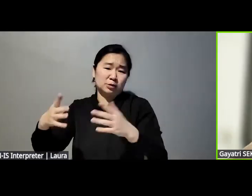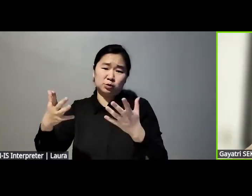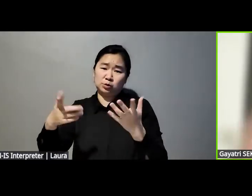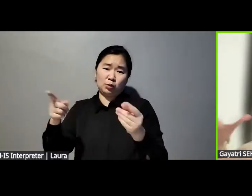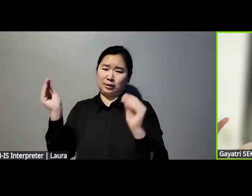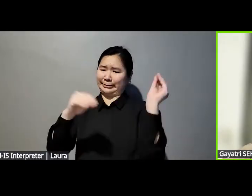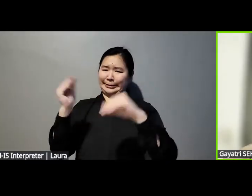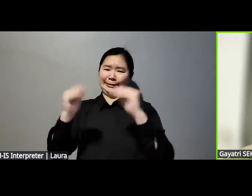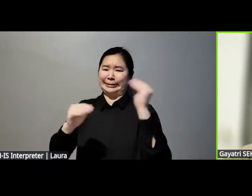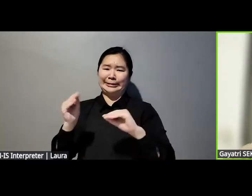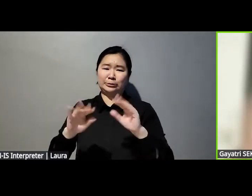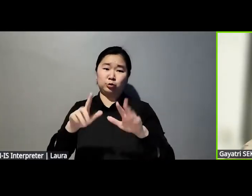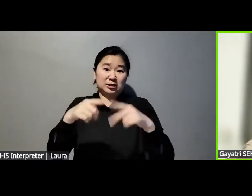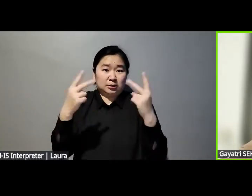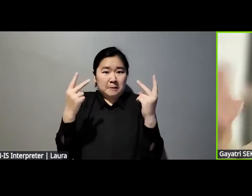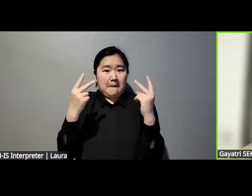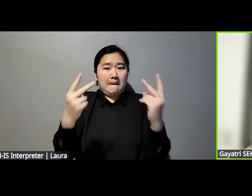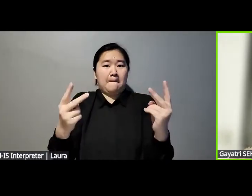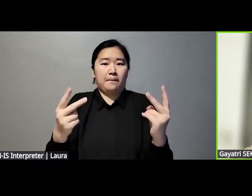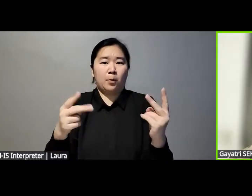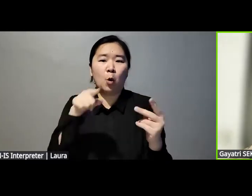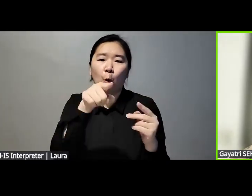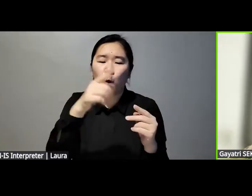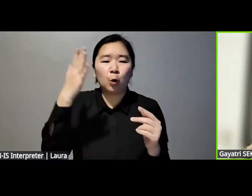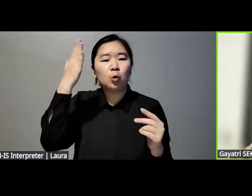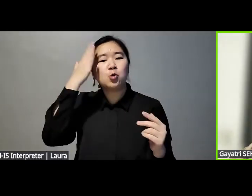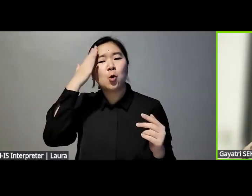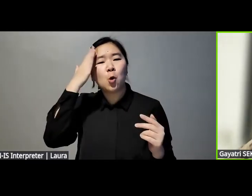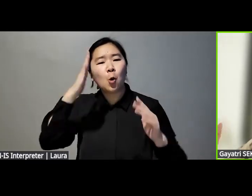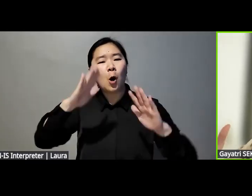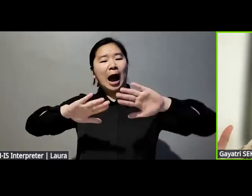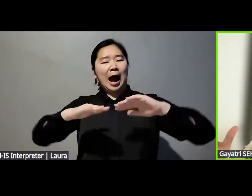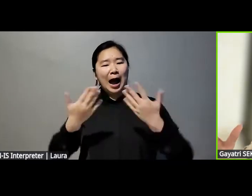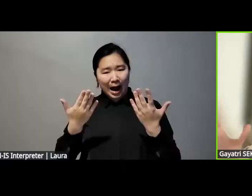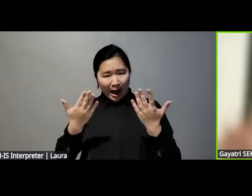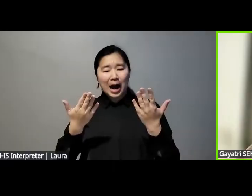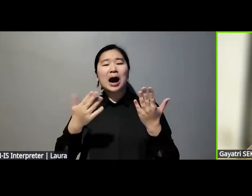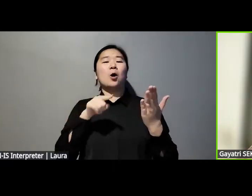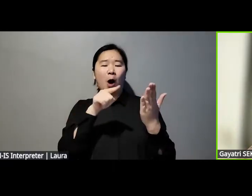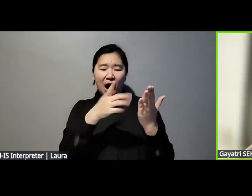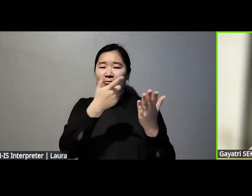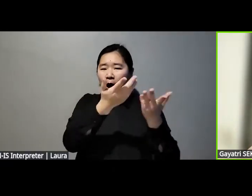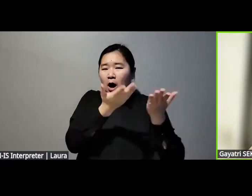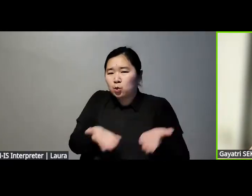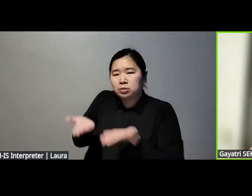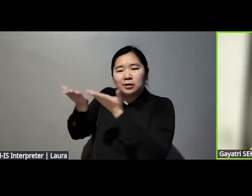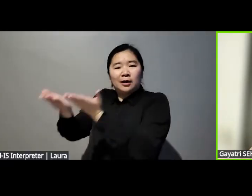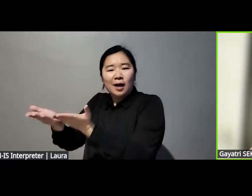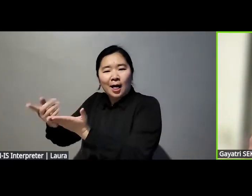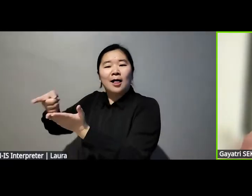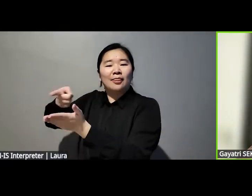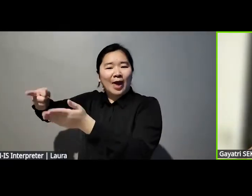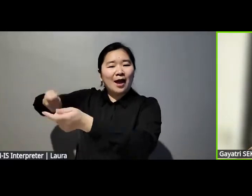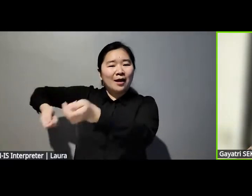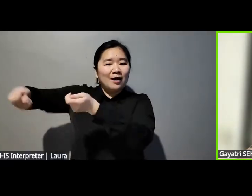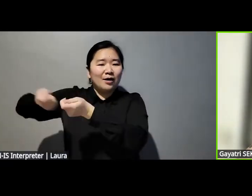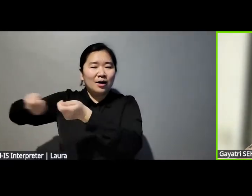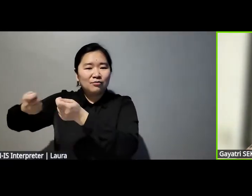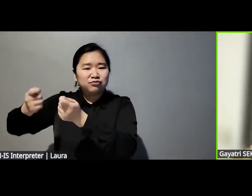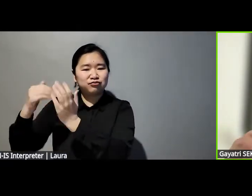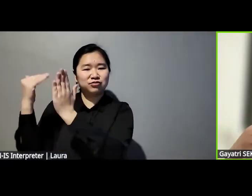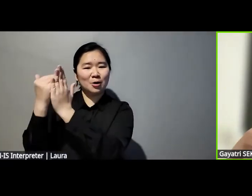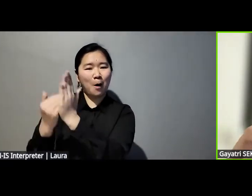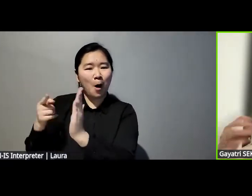clear expectations across the work that we are going to do together. And the question now is whether these lessons